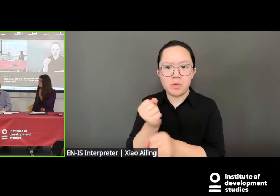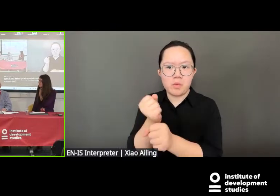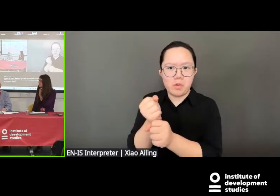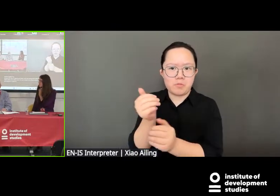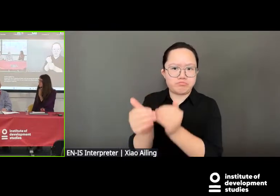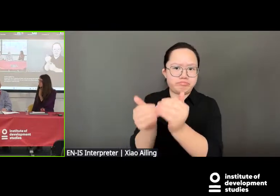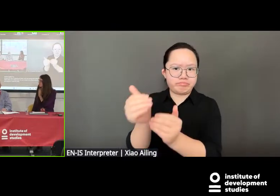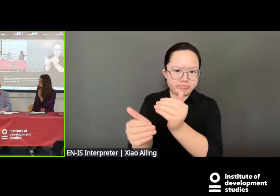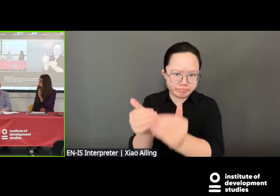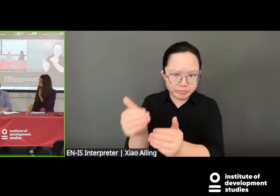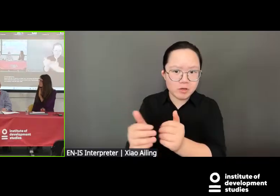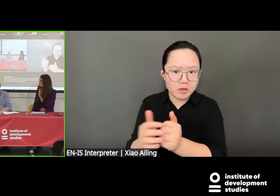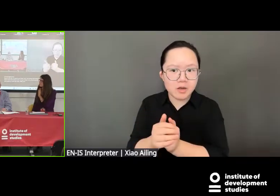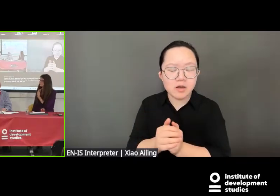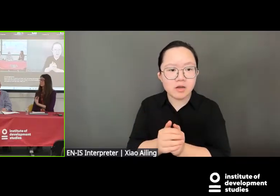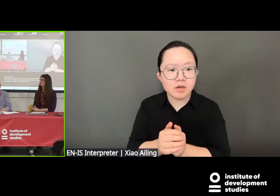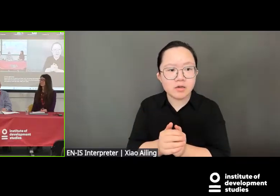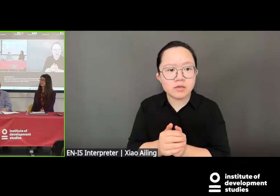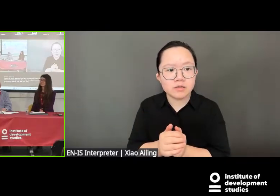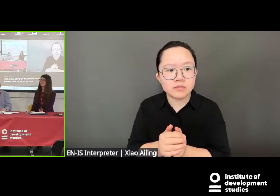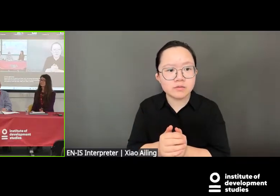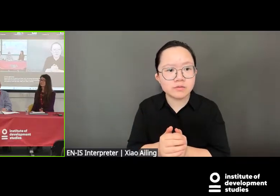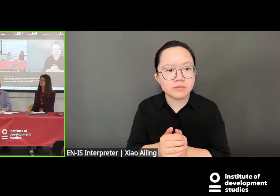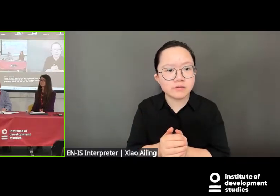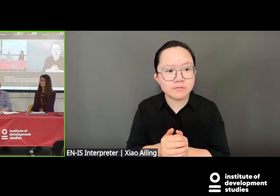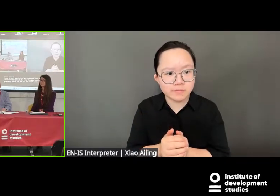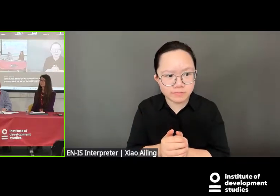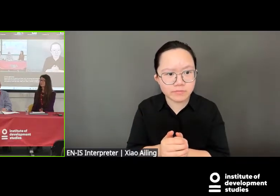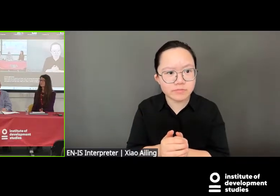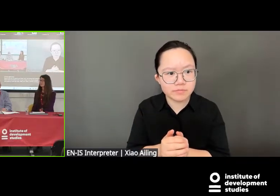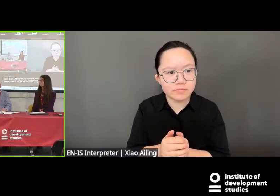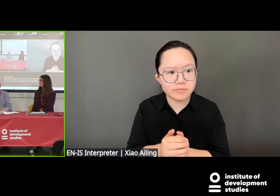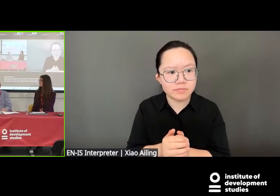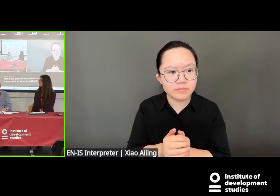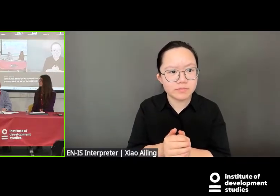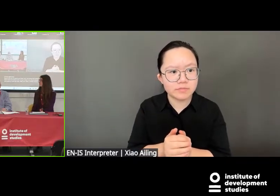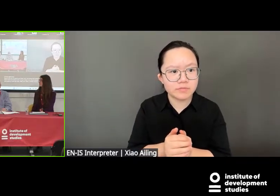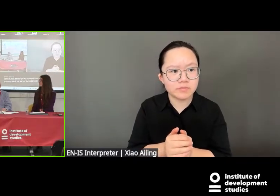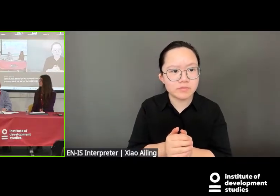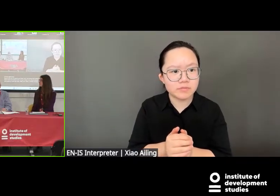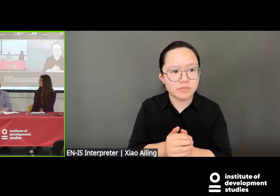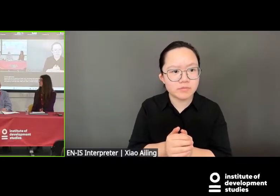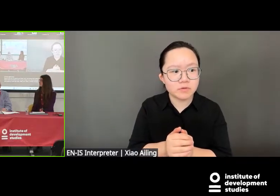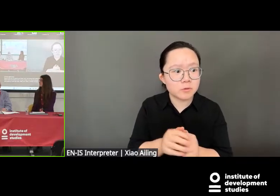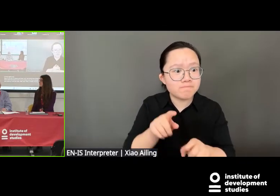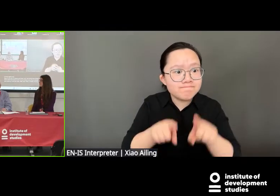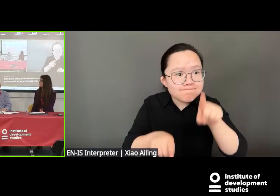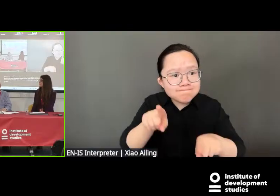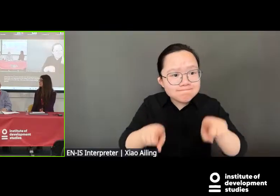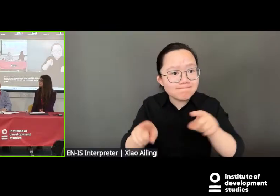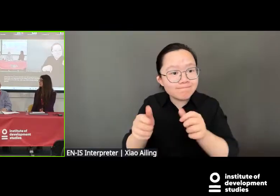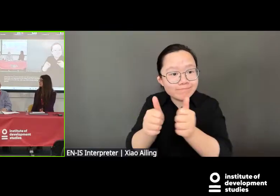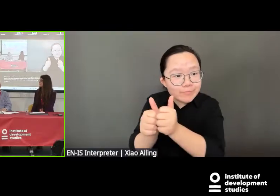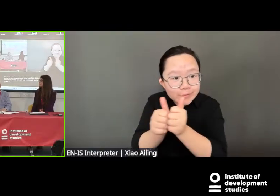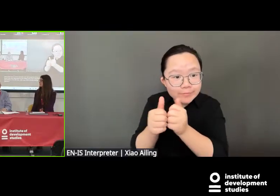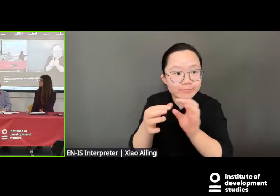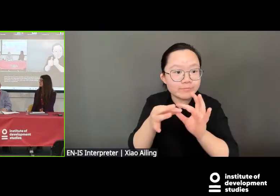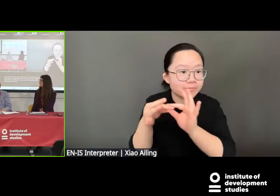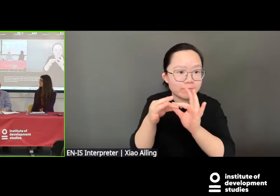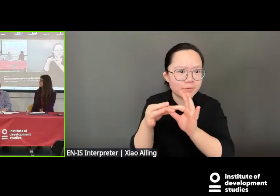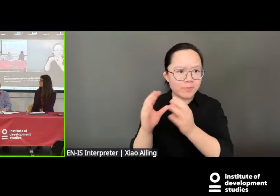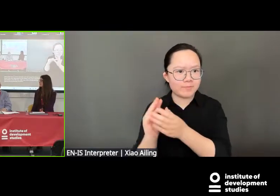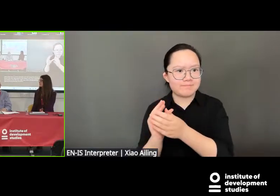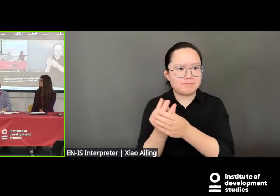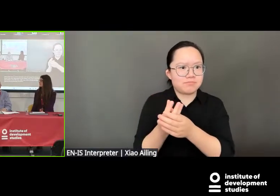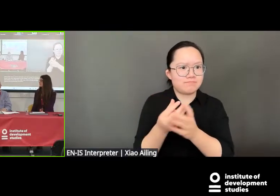I really hope that all of that partnership and all of those stakeholders will remember the momentum that's been